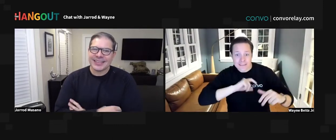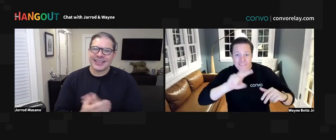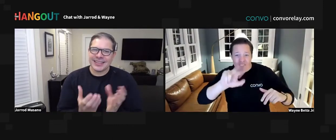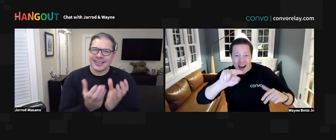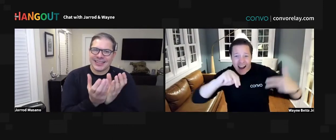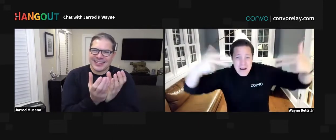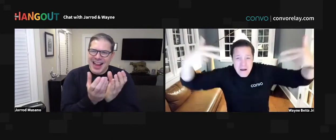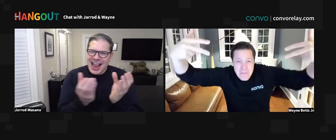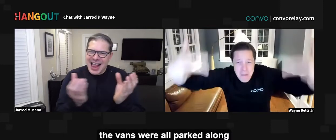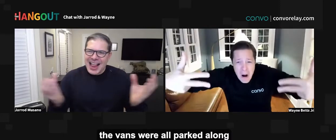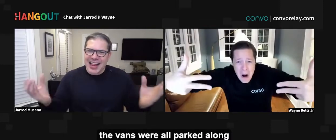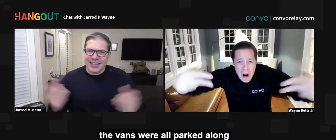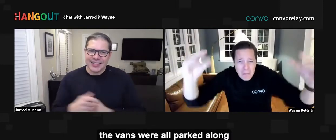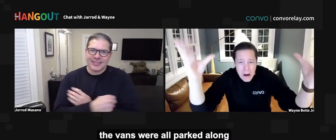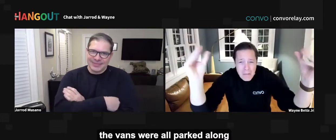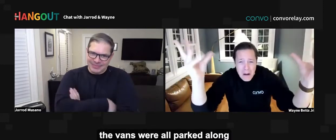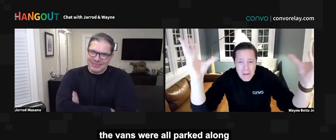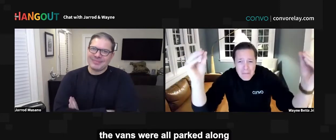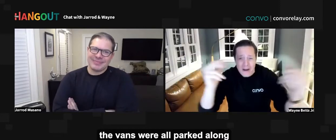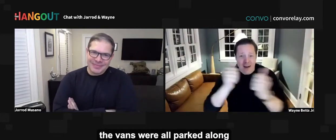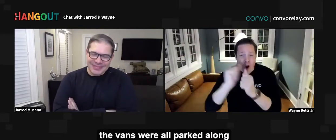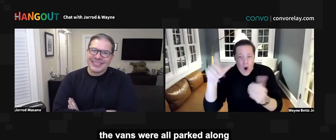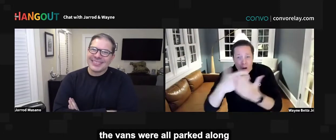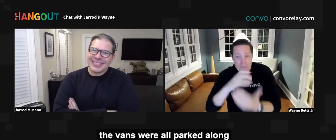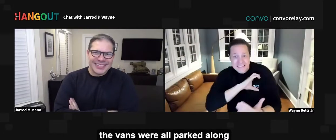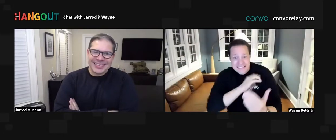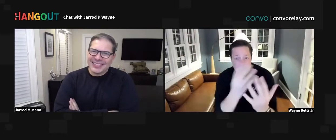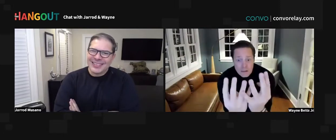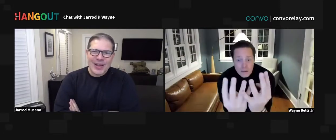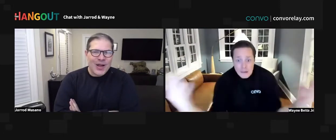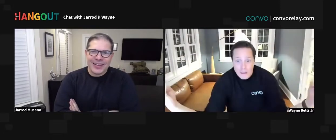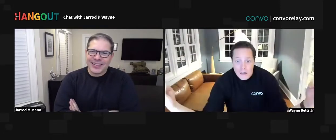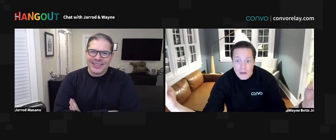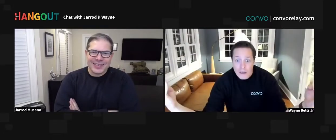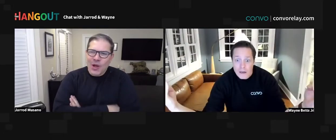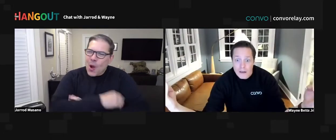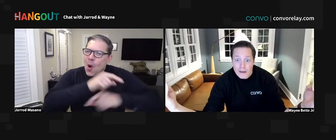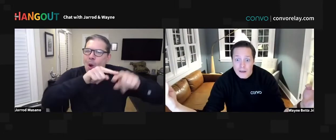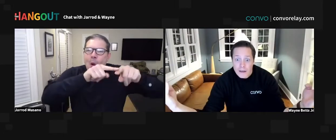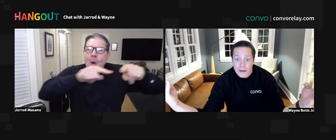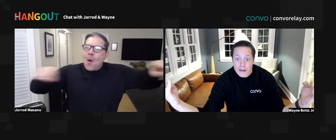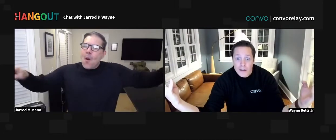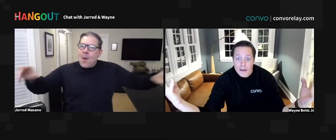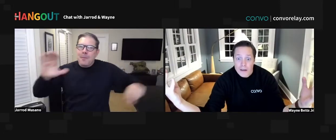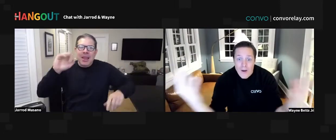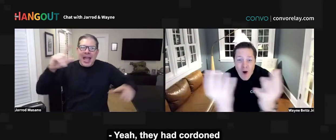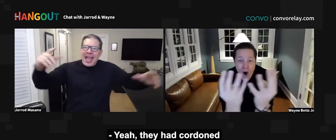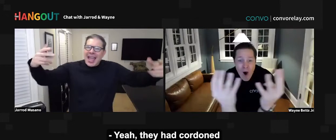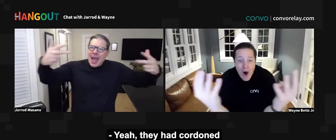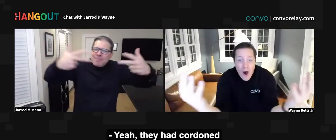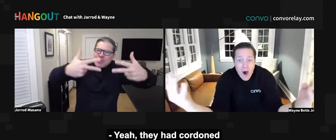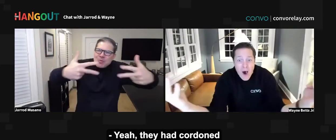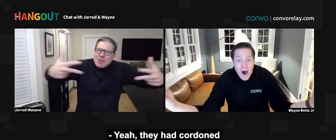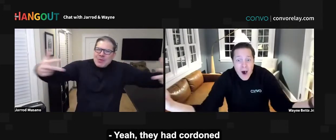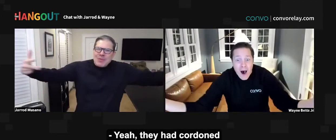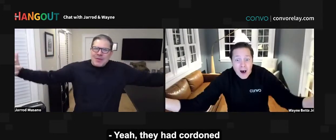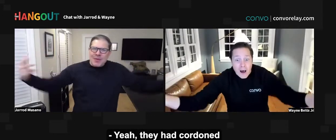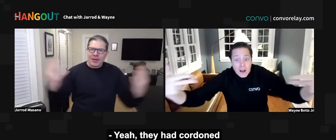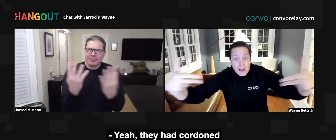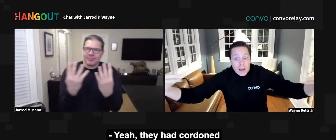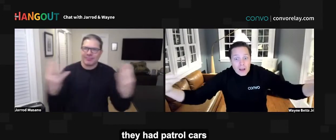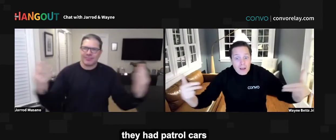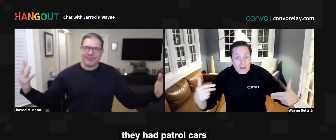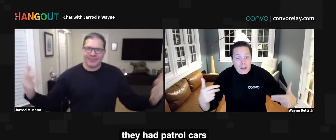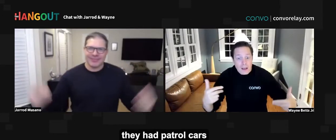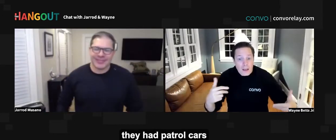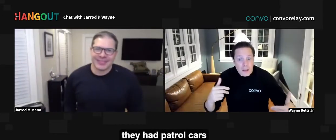the NYPD, the vans were all parked with sirens going. All the police officers are Yeah, they standing had there cordoned off the whole